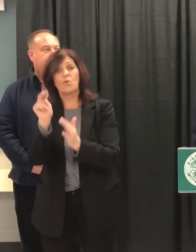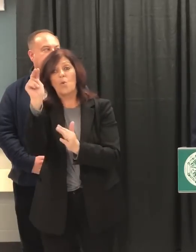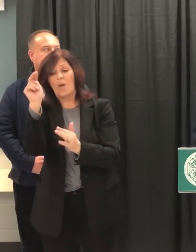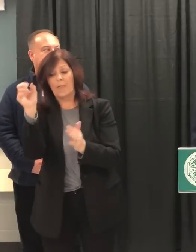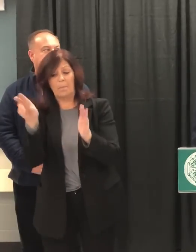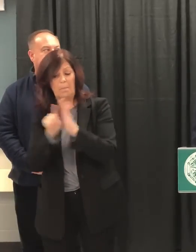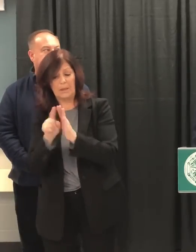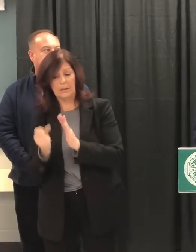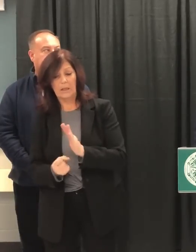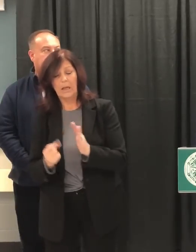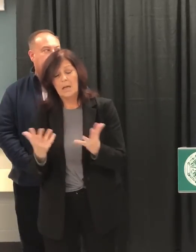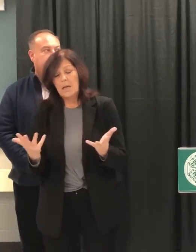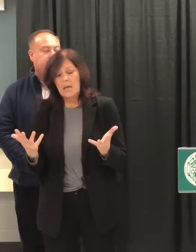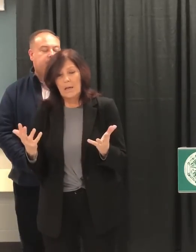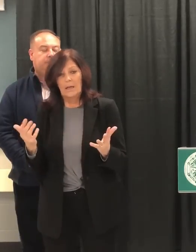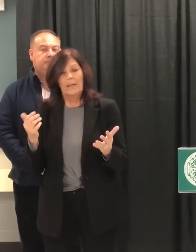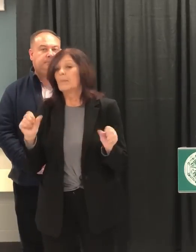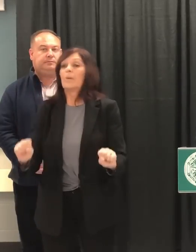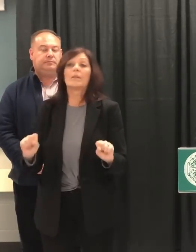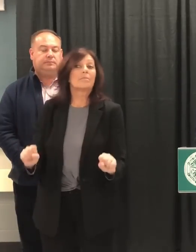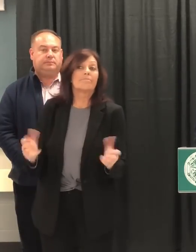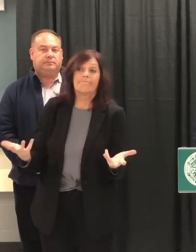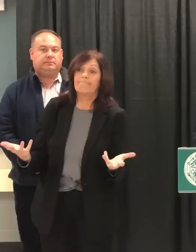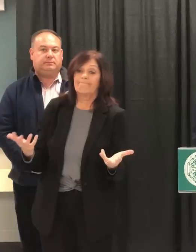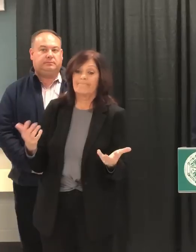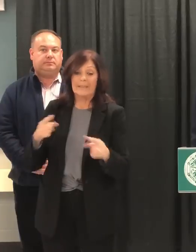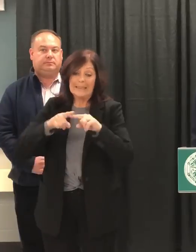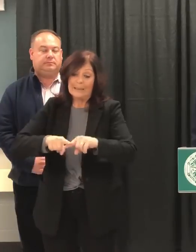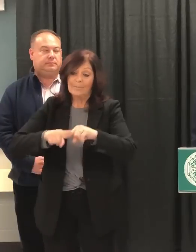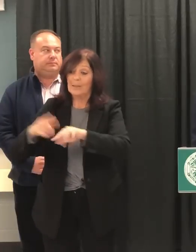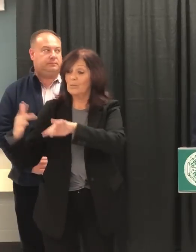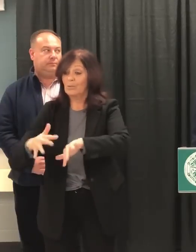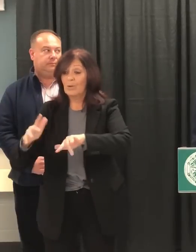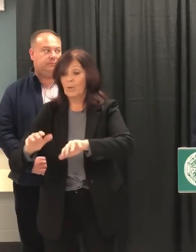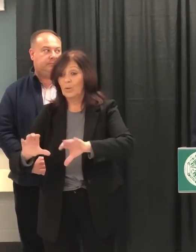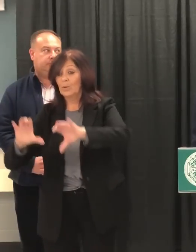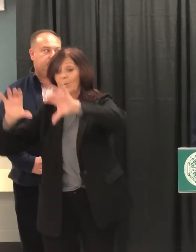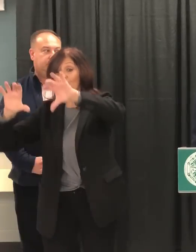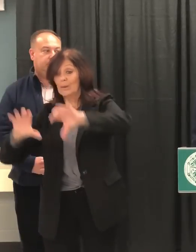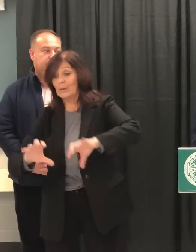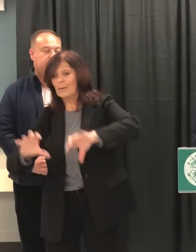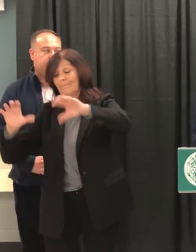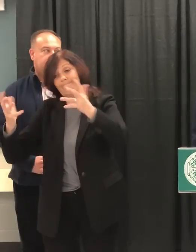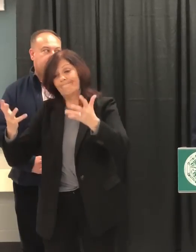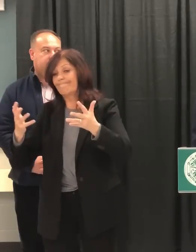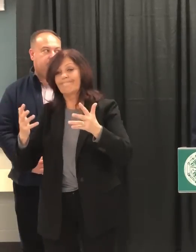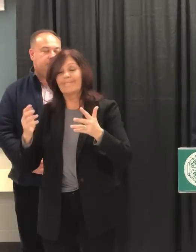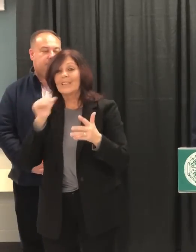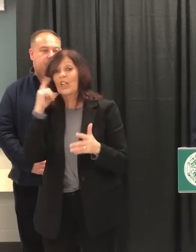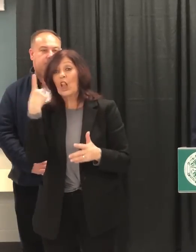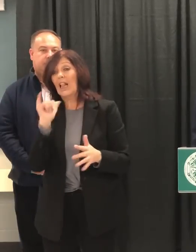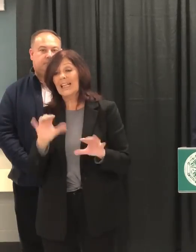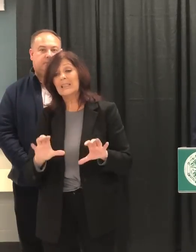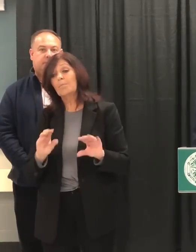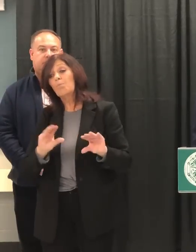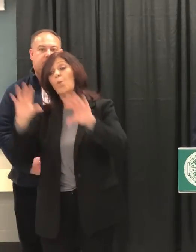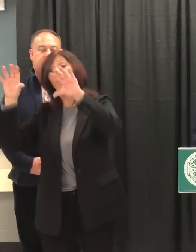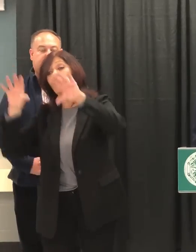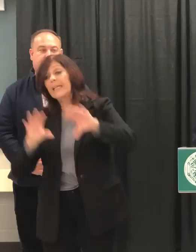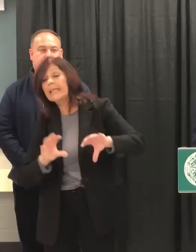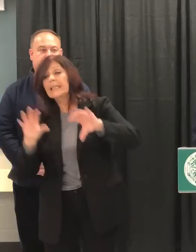them to come back? Well, anything's possible. It's all going to be dependent upon this ban. Based on the most recent information from the Weather Service, it doesn't look like it's moving,